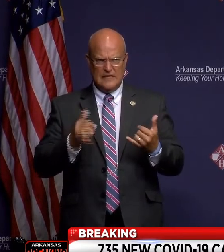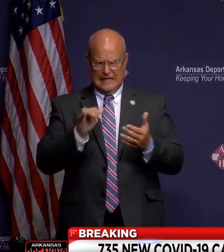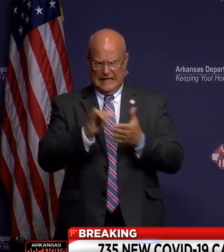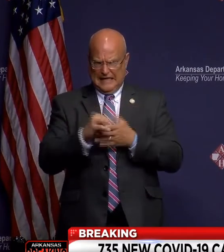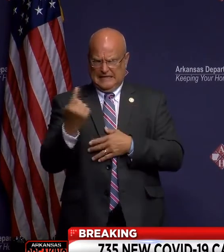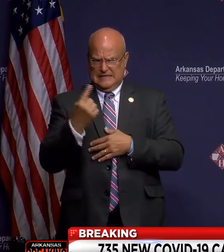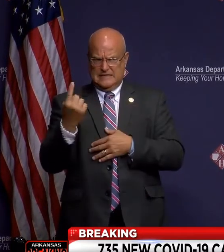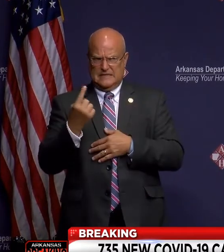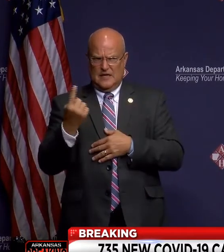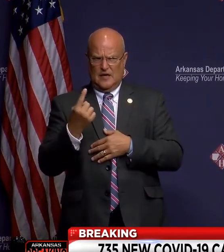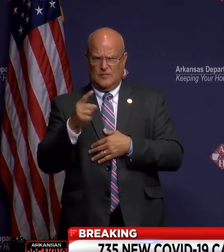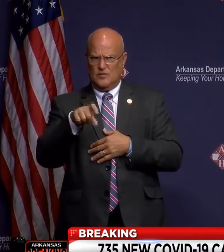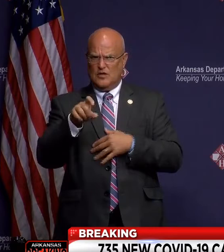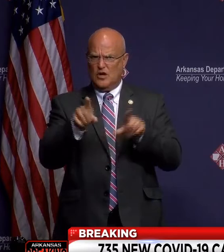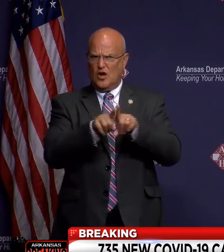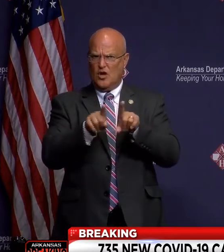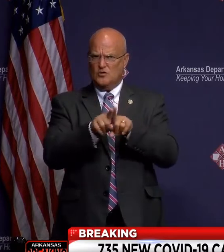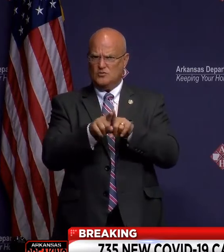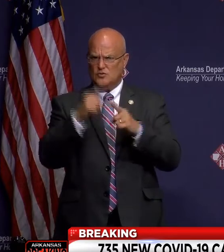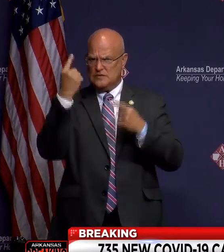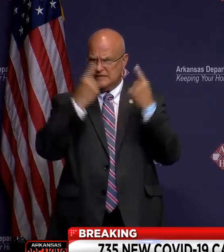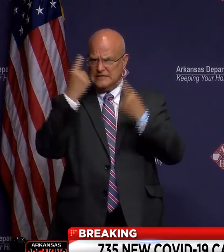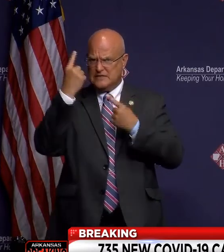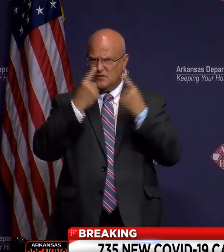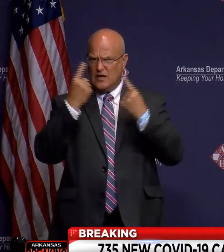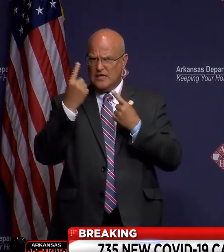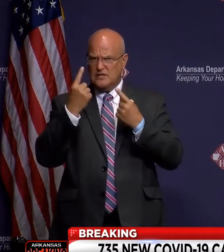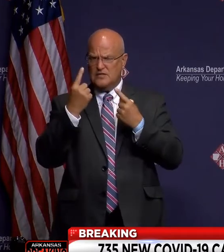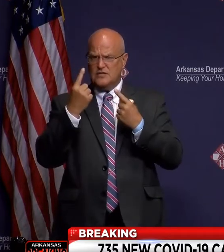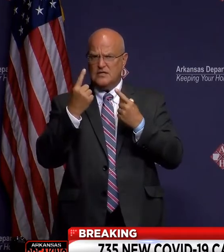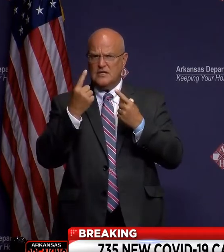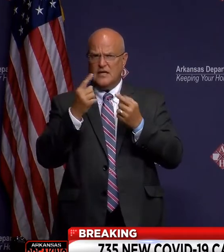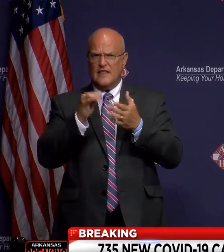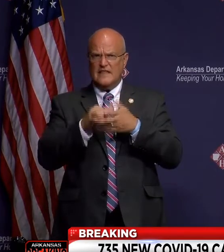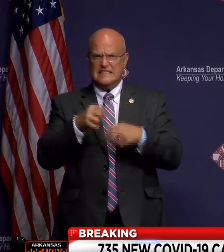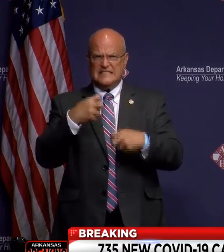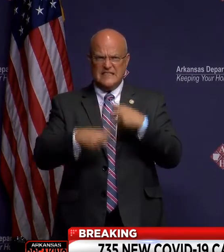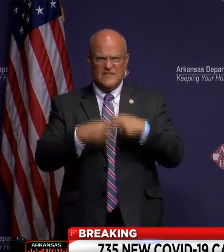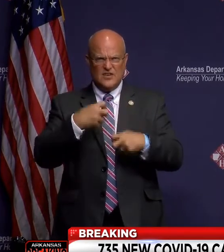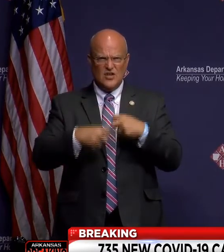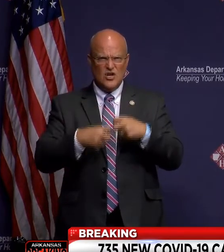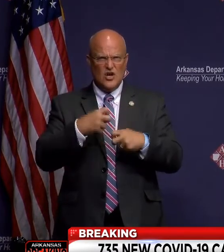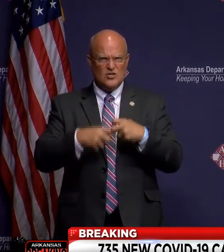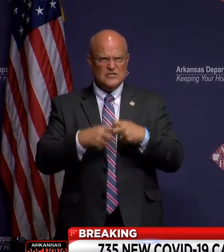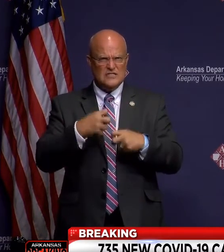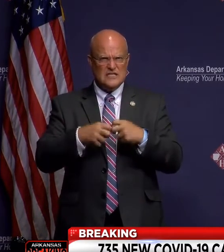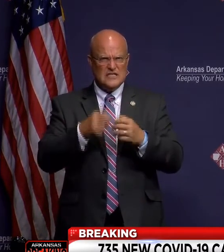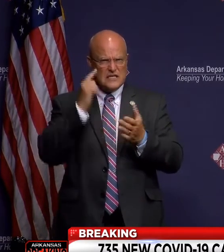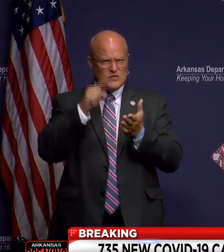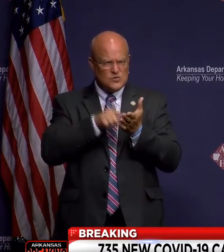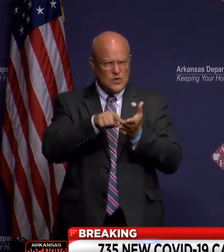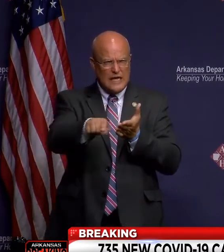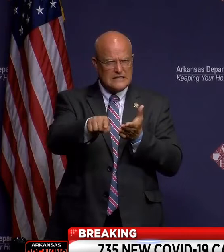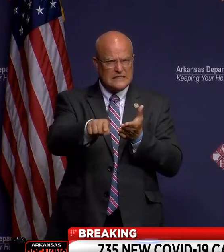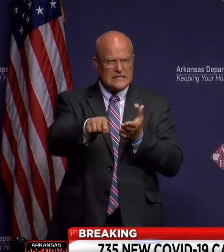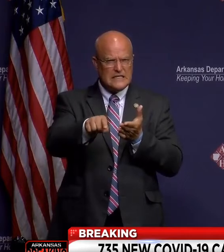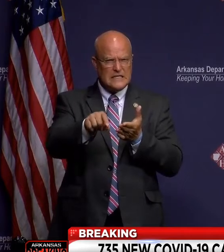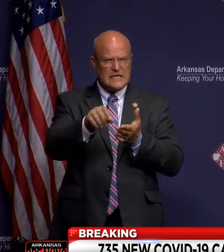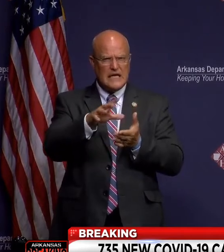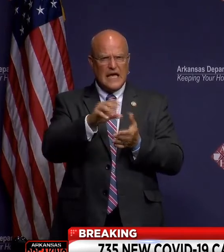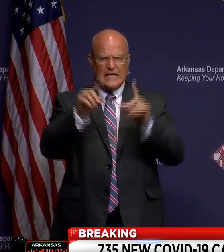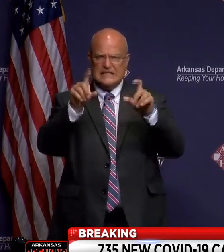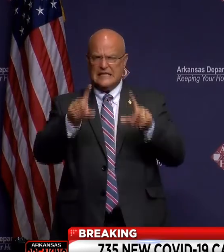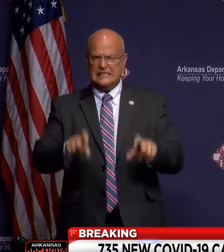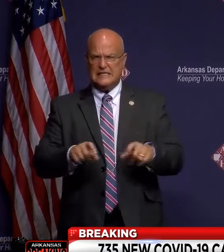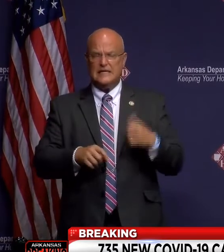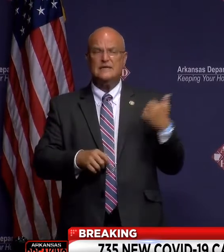this something you need also to take into account, the difficulty in tracing and